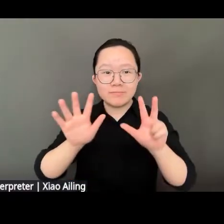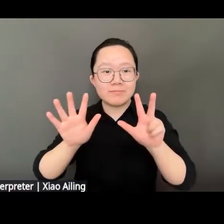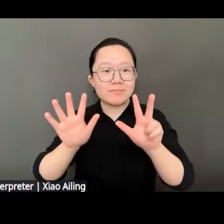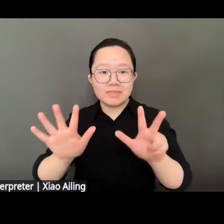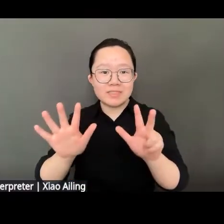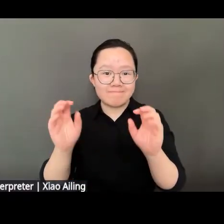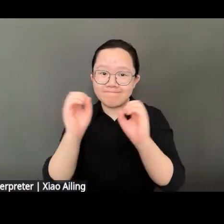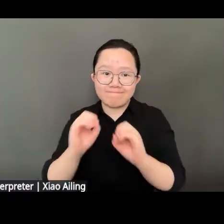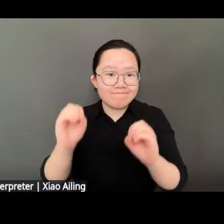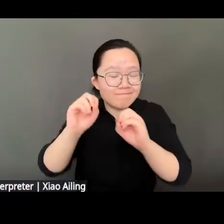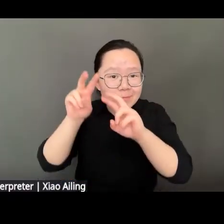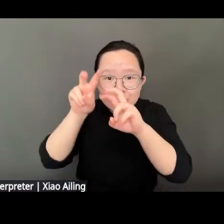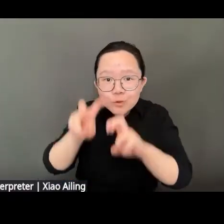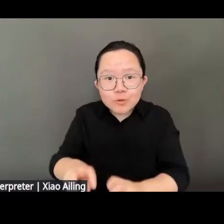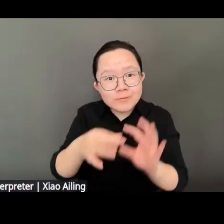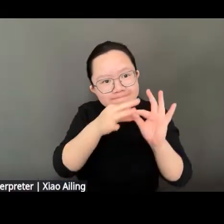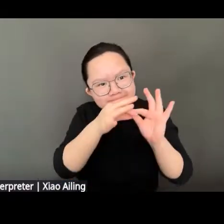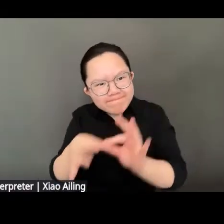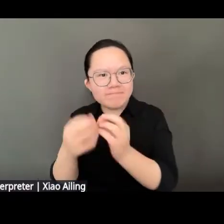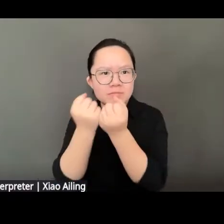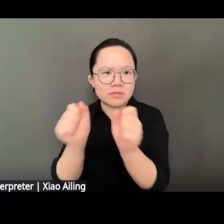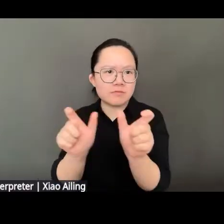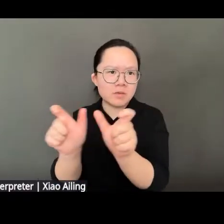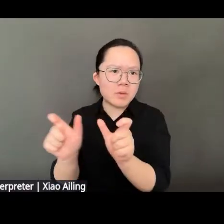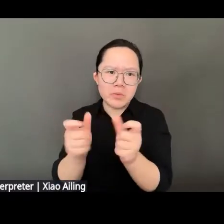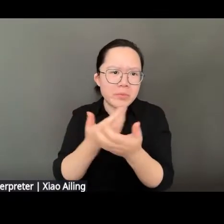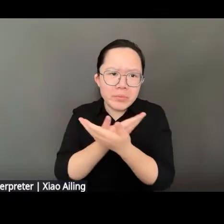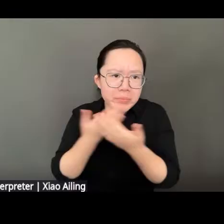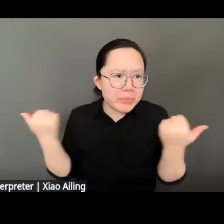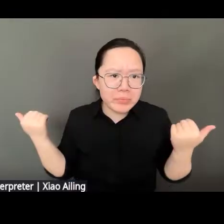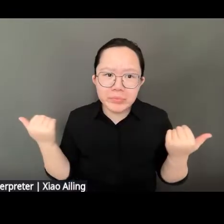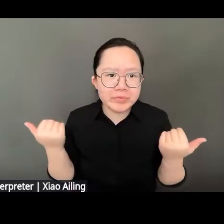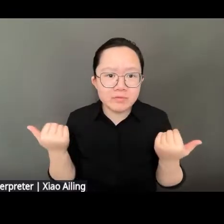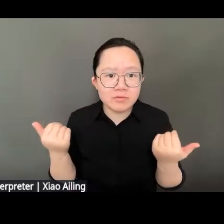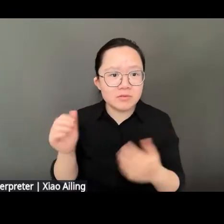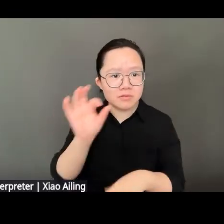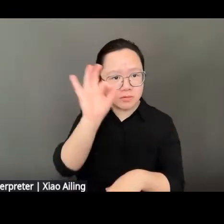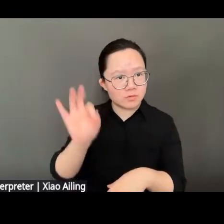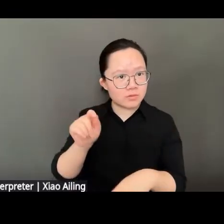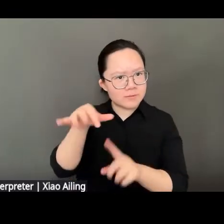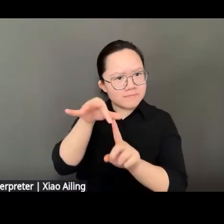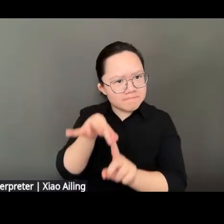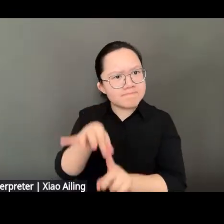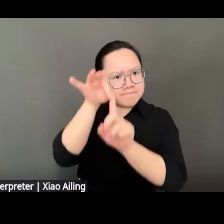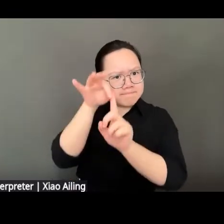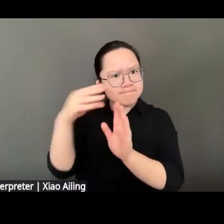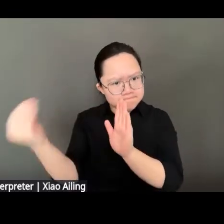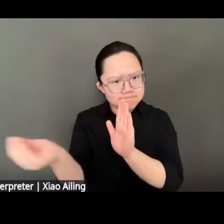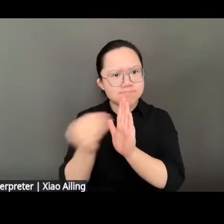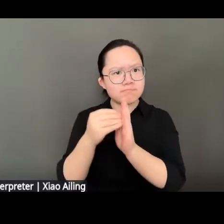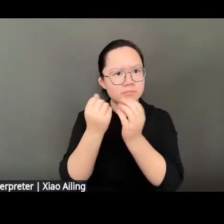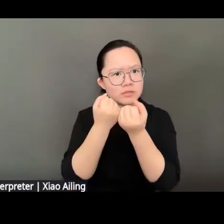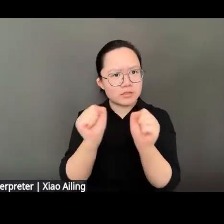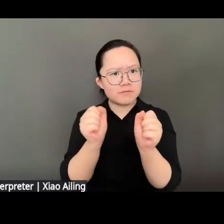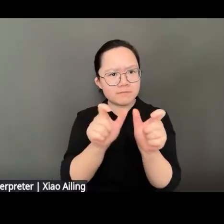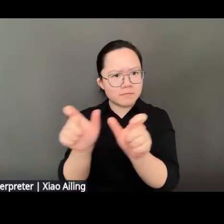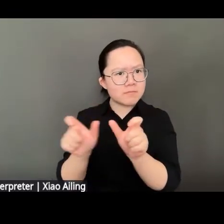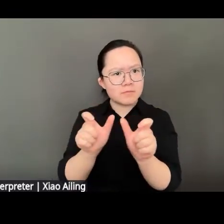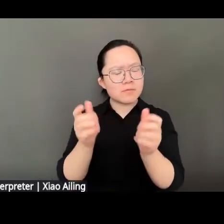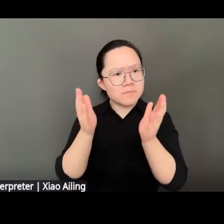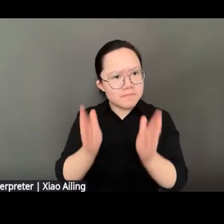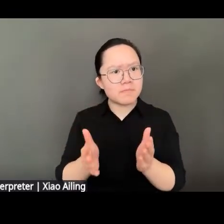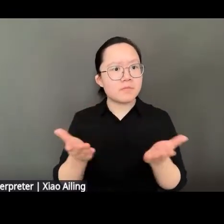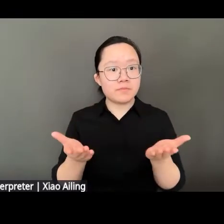important? First, people with disabilities are more vulnerable to abuse than people without disabilities. They